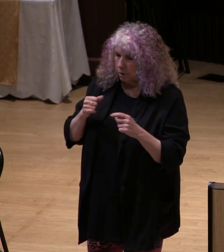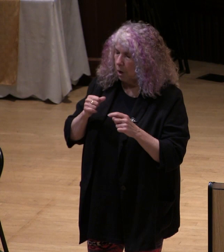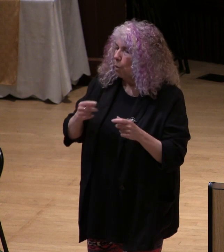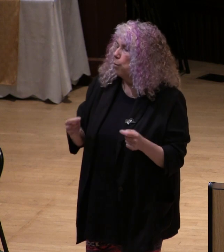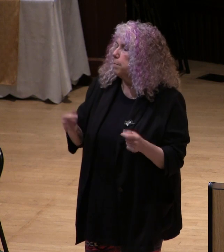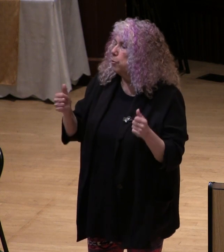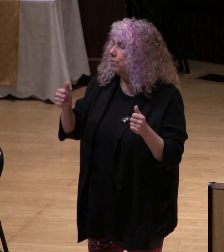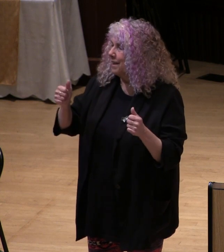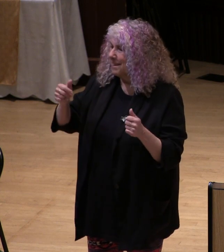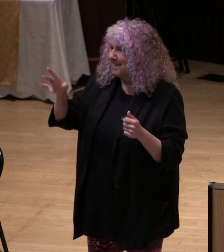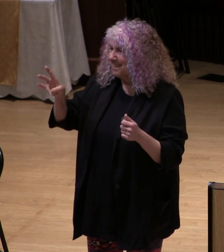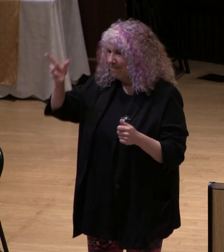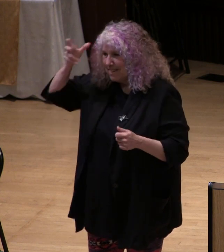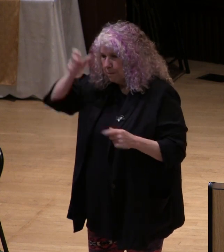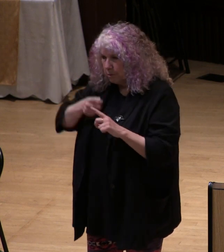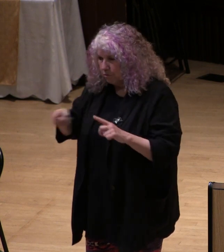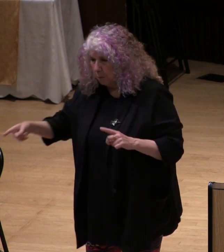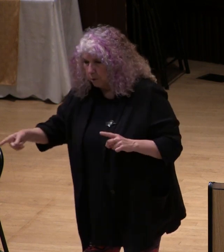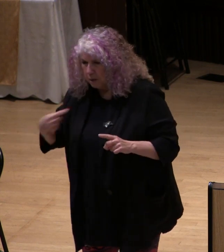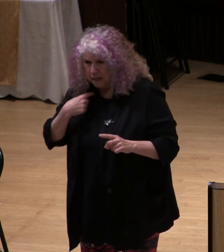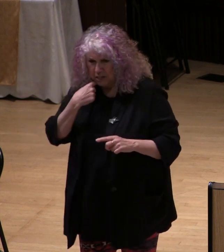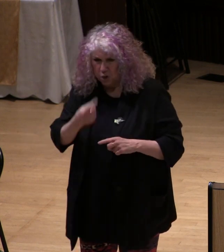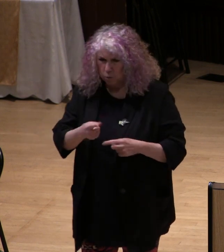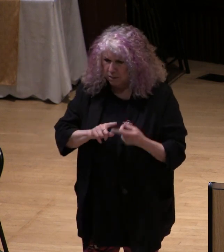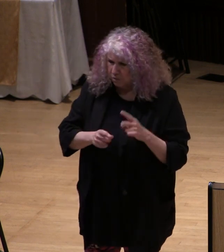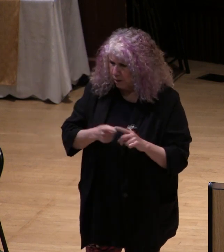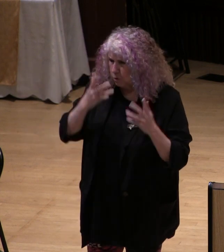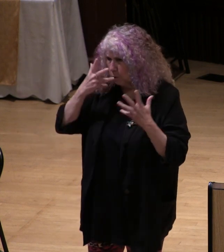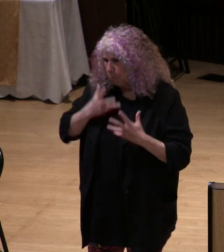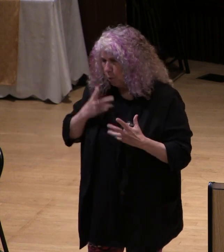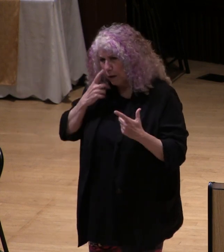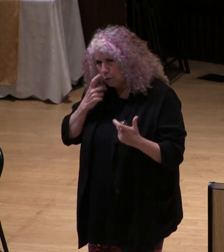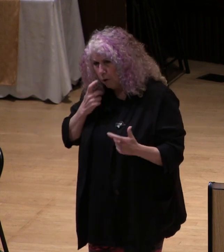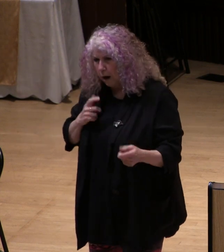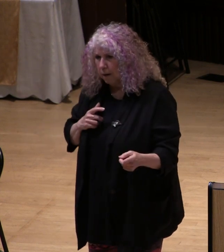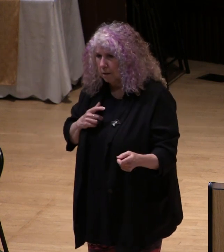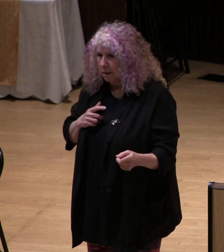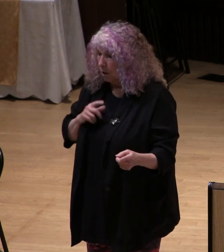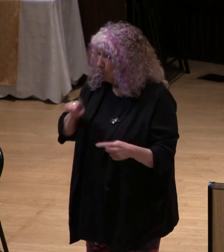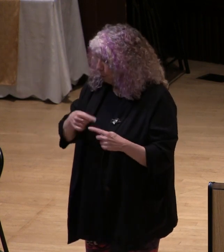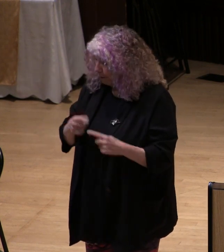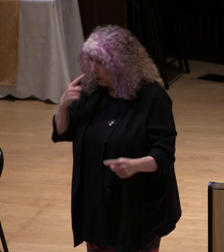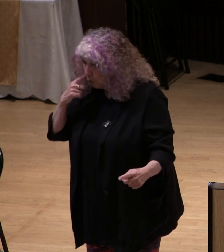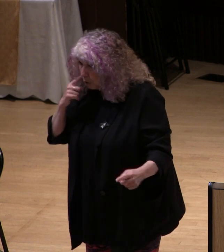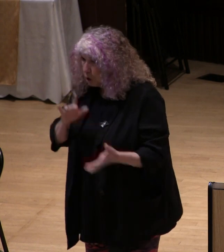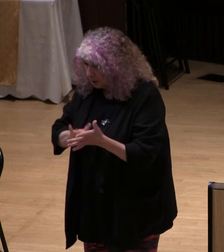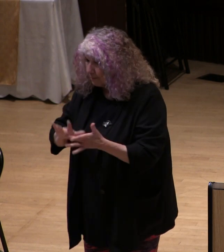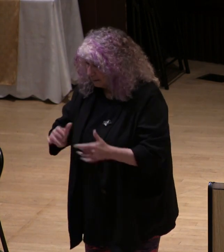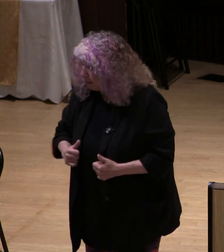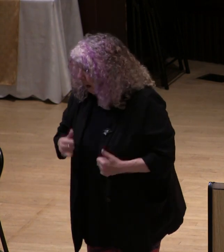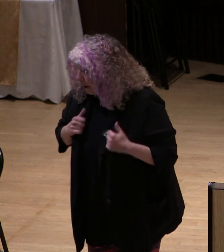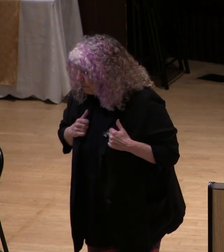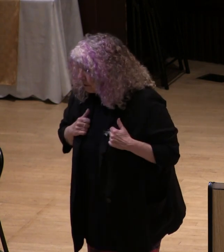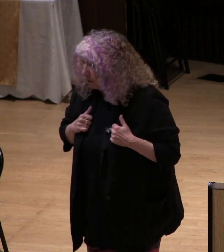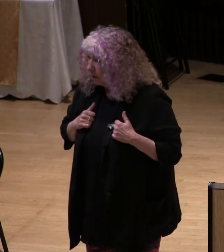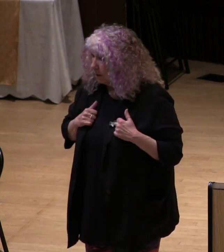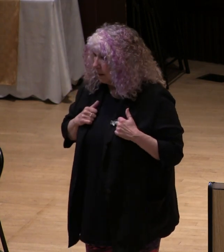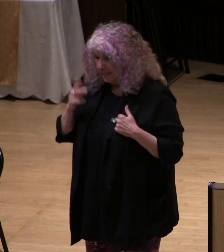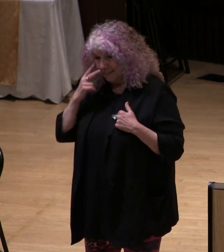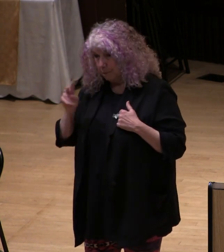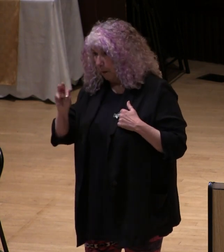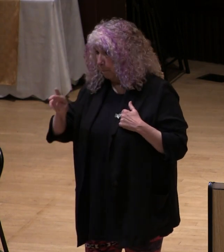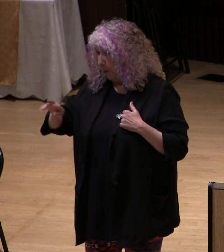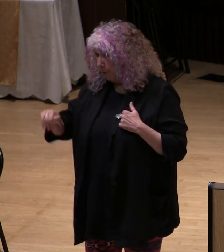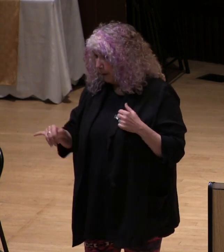demons. She went and told his companions who were mourning and weeping. And when they heard that he was alive and had been seen by